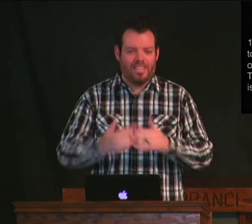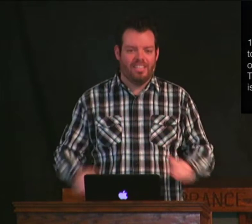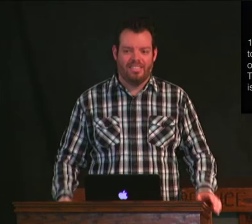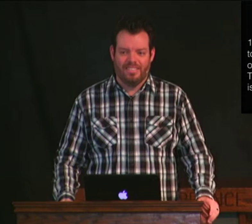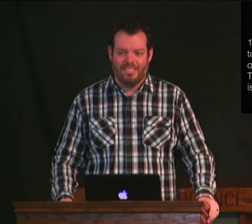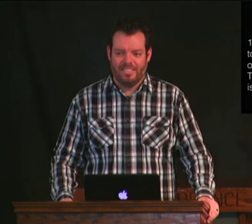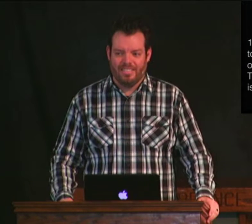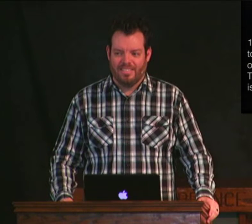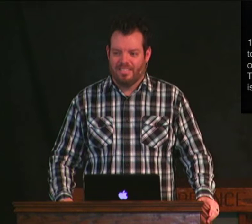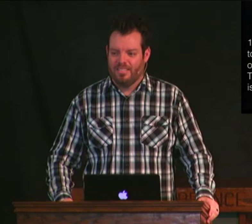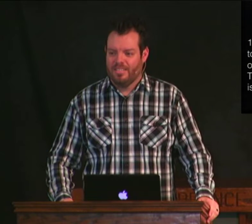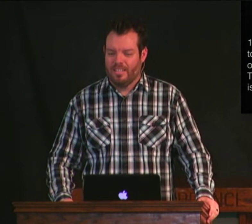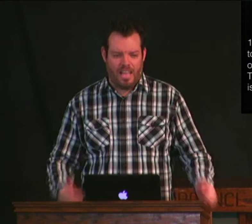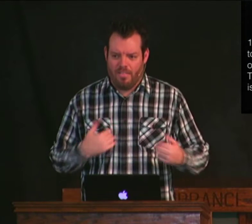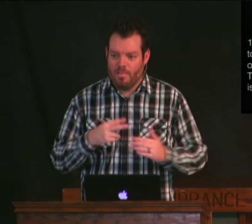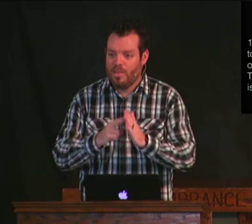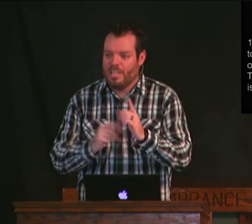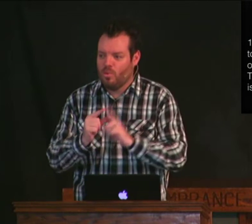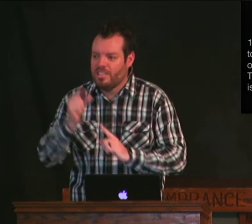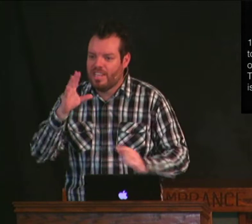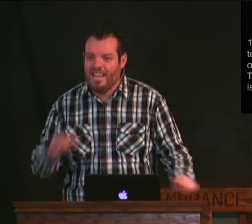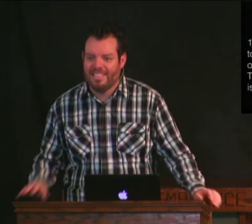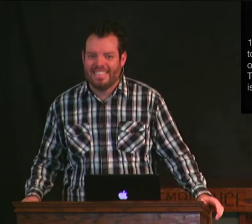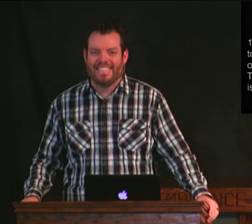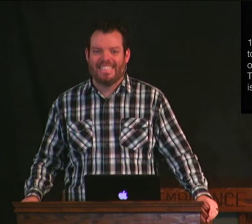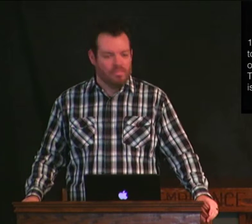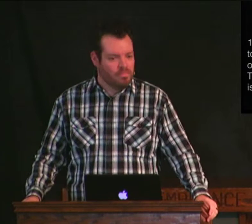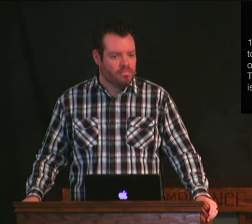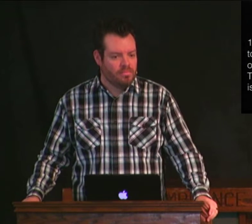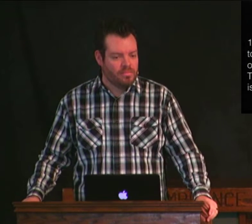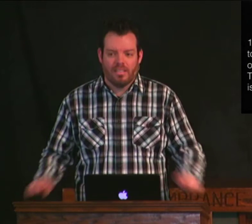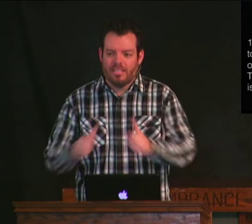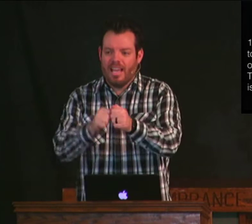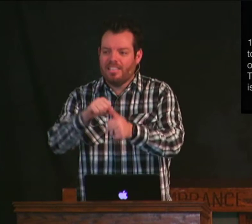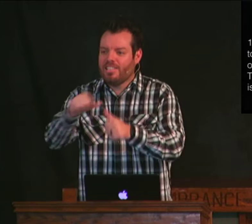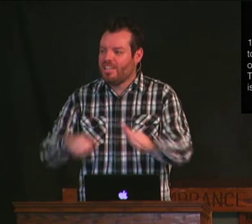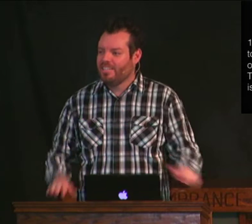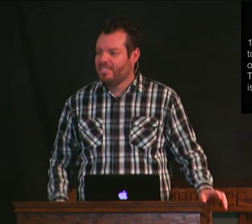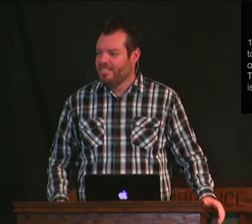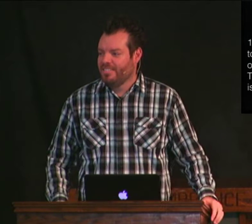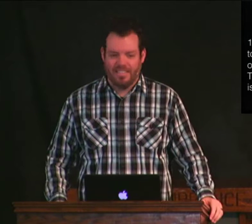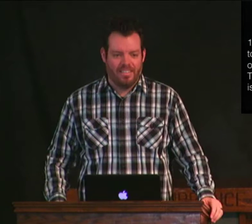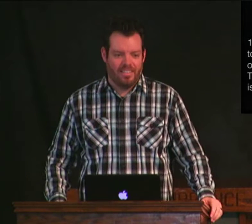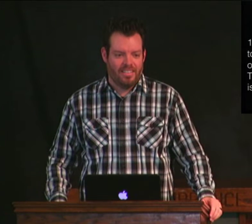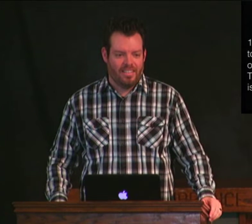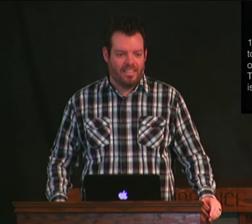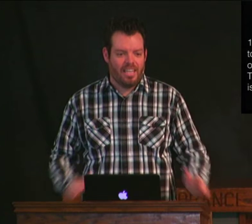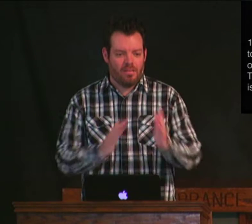good. Have you been reading the Word of God? Text each other. Get